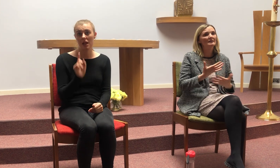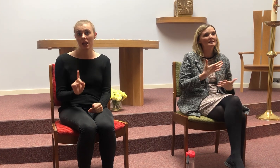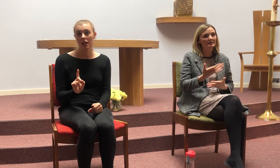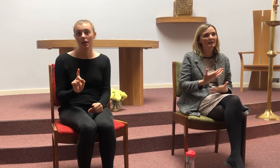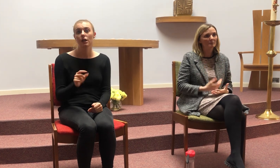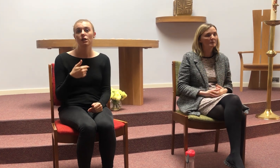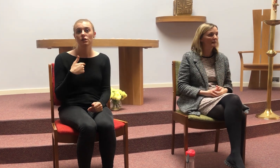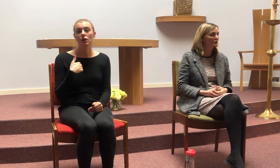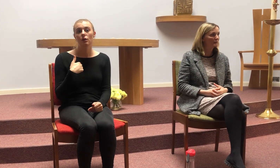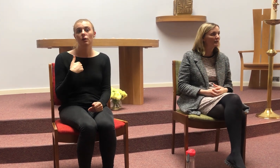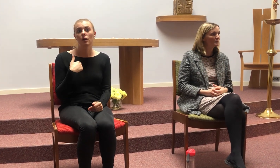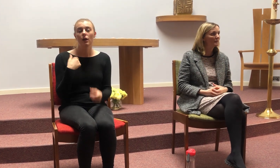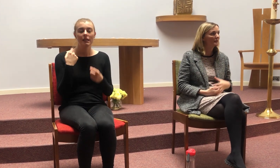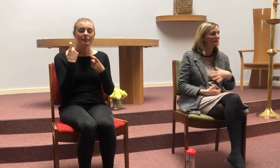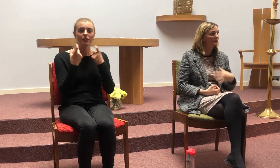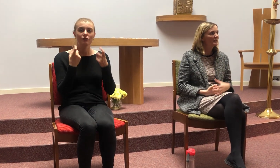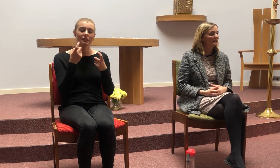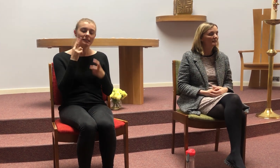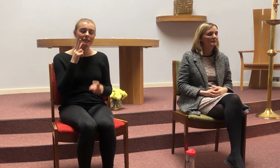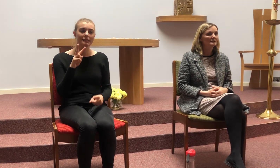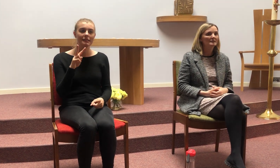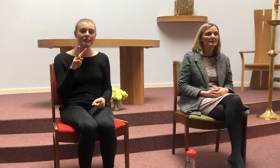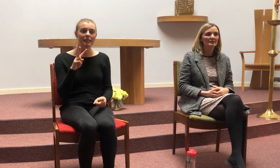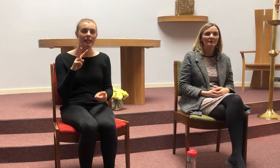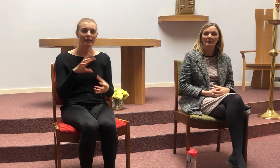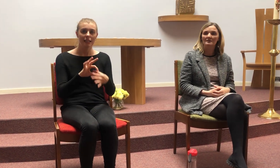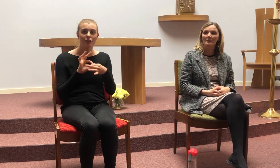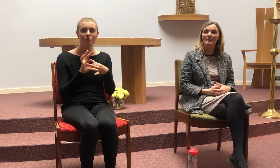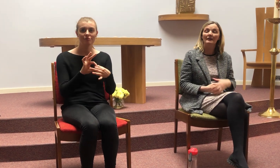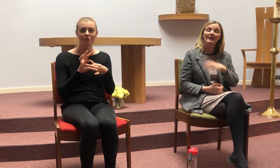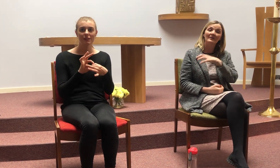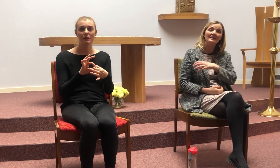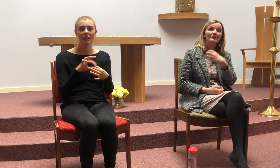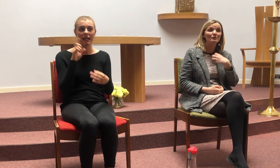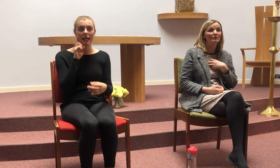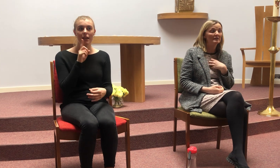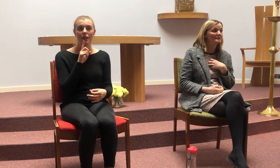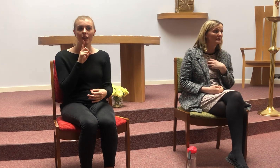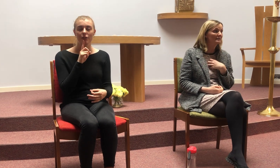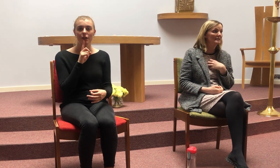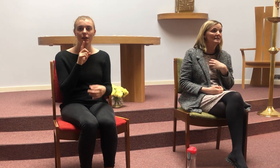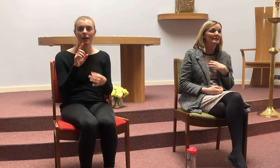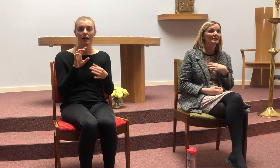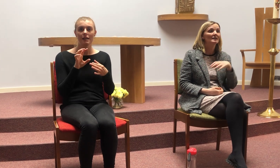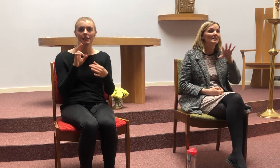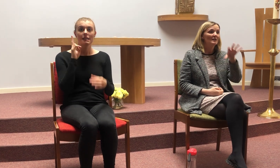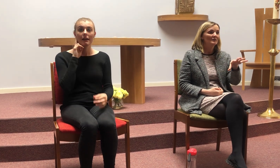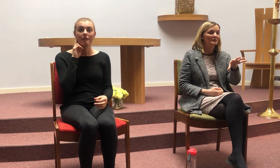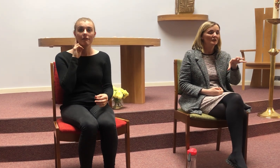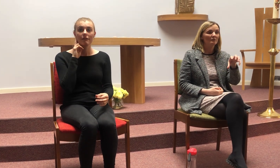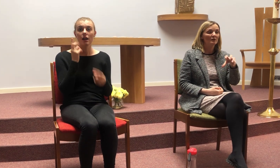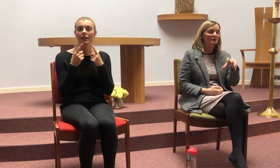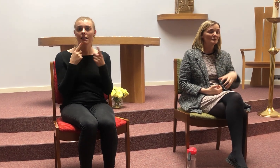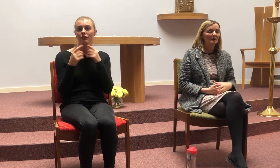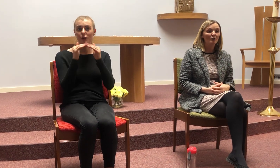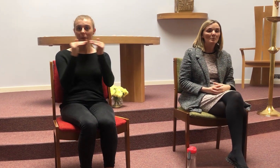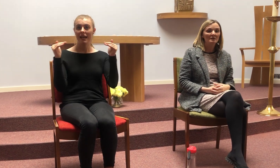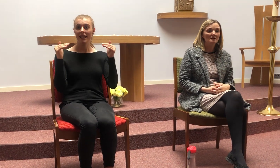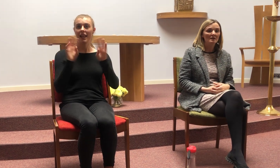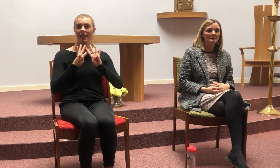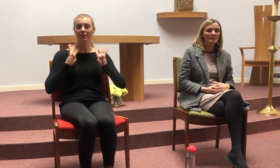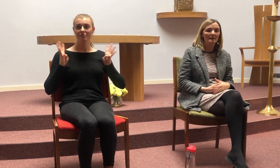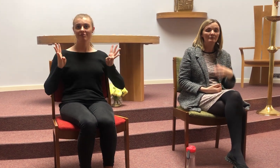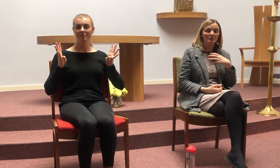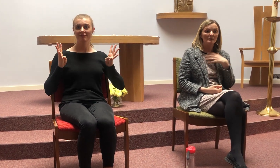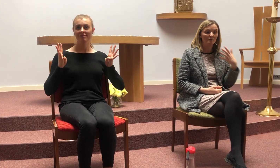So we like to see how people interact with the deaf person on the panel, and they give us great insight then to say, you know, like, there's been a